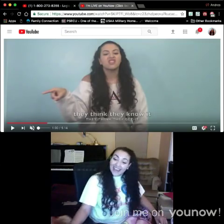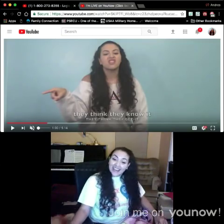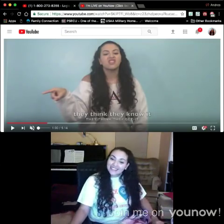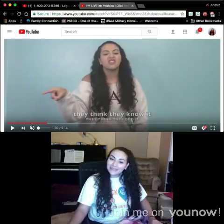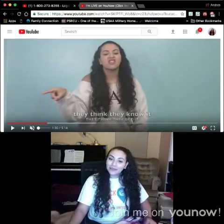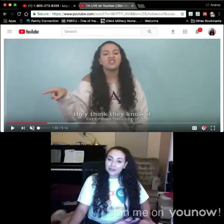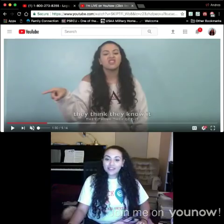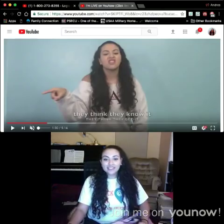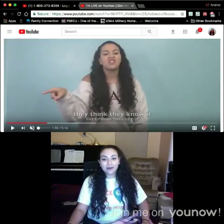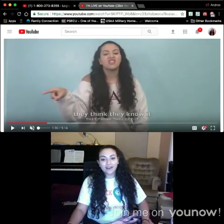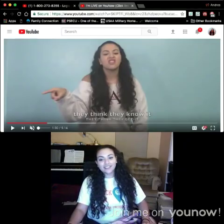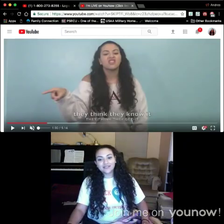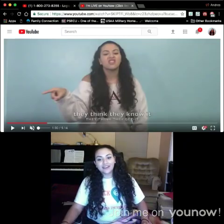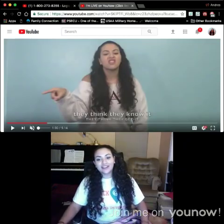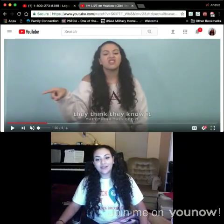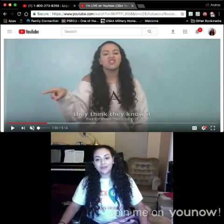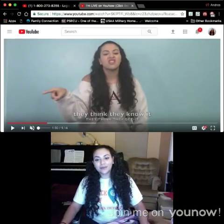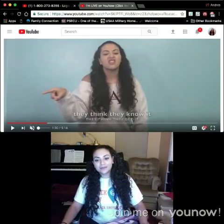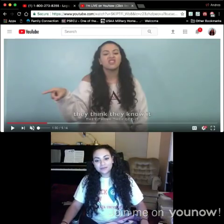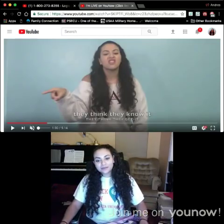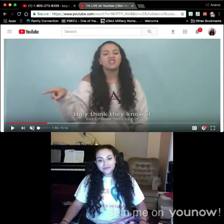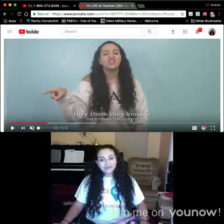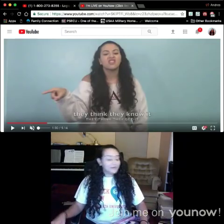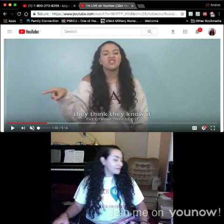He has the most piercing bark. It's very uncomfortable.